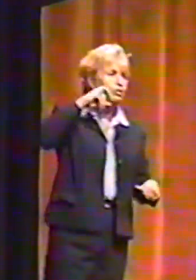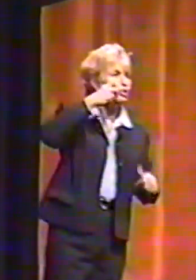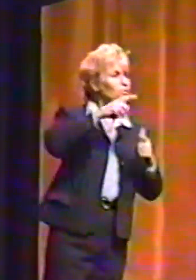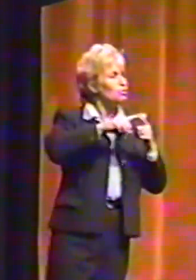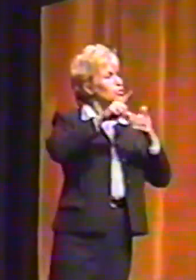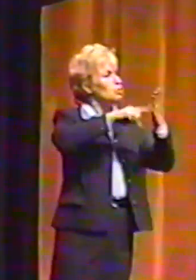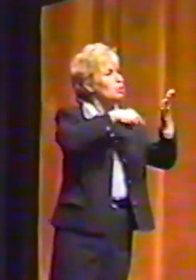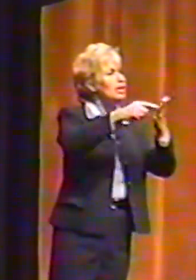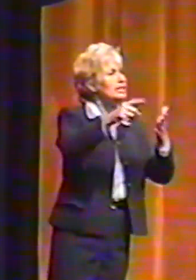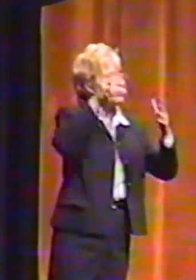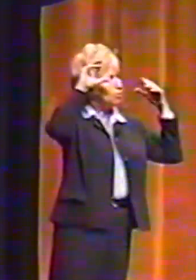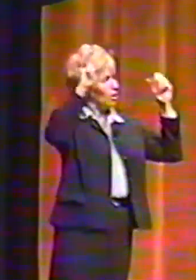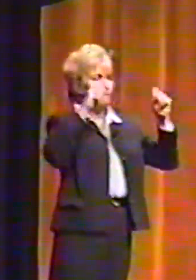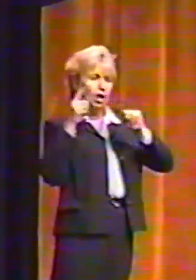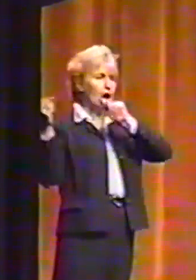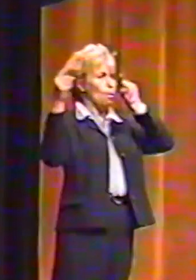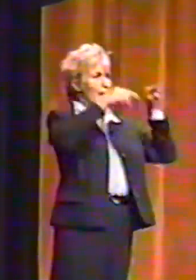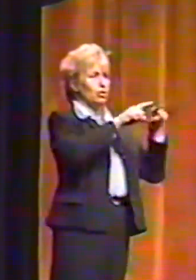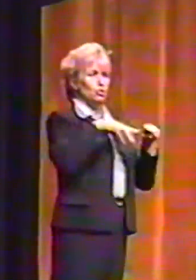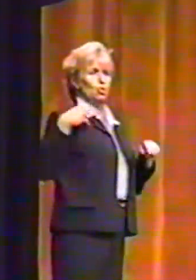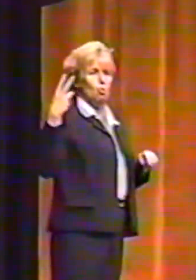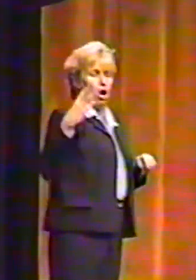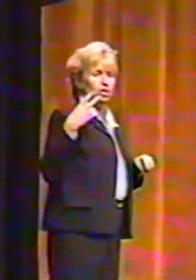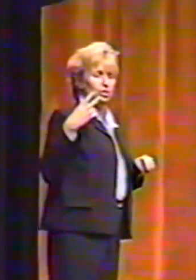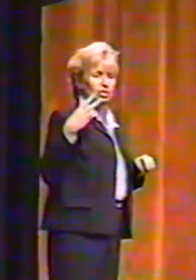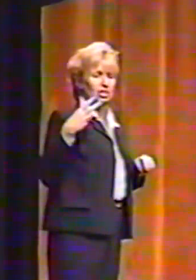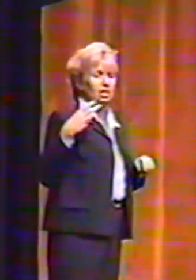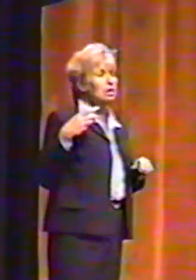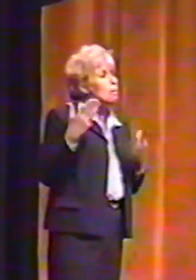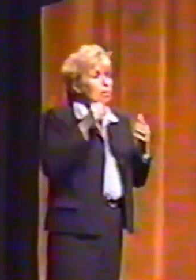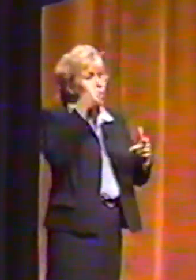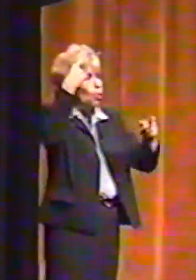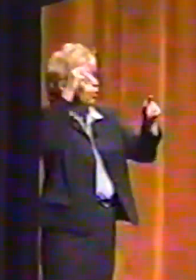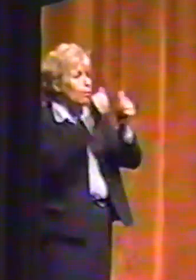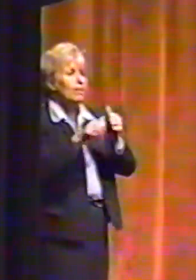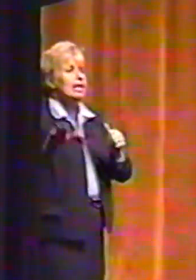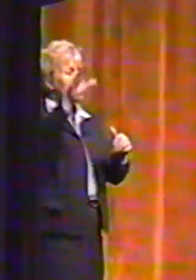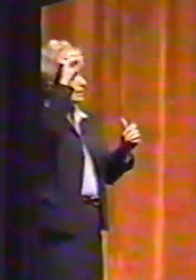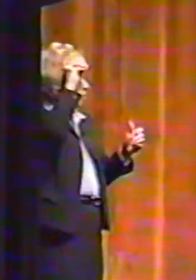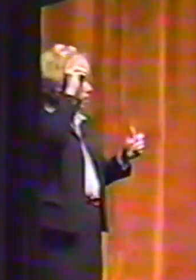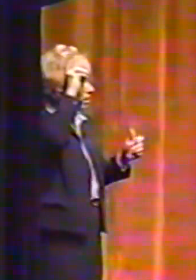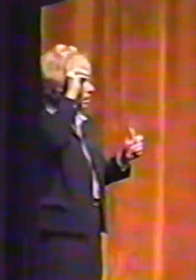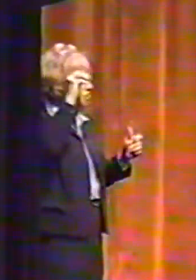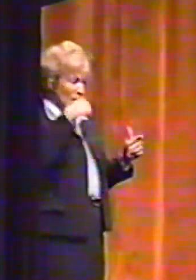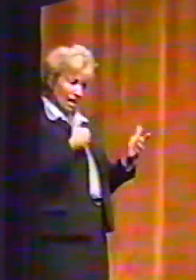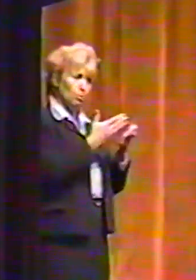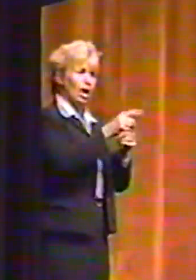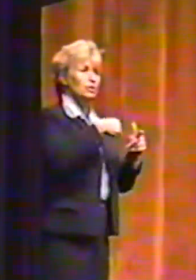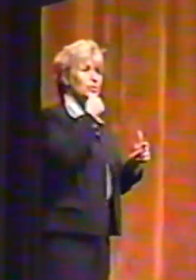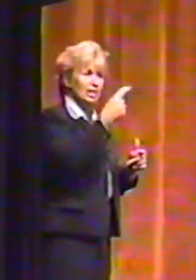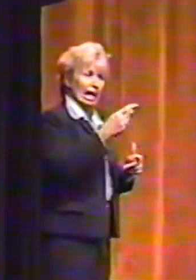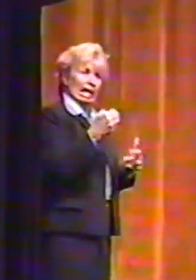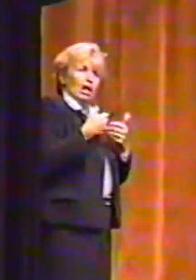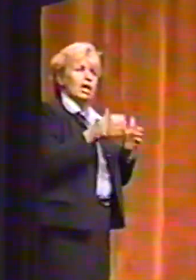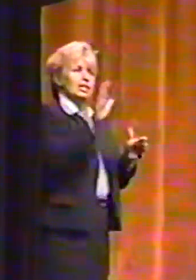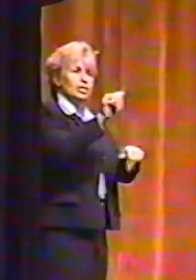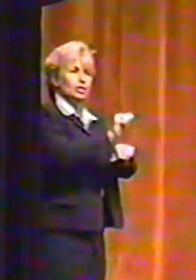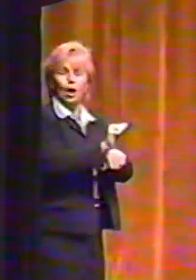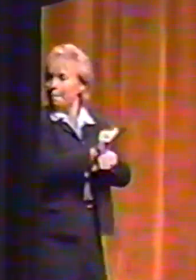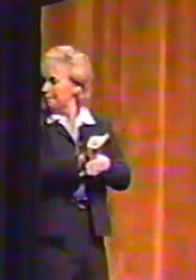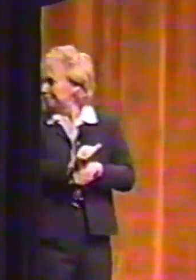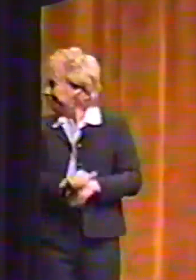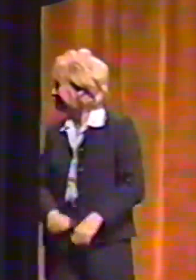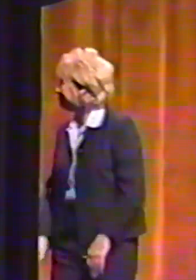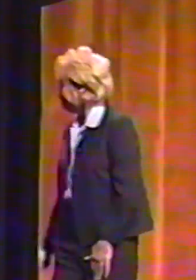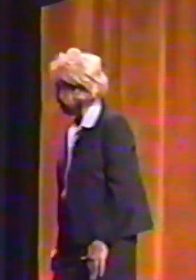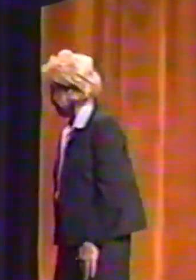the attacks. Now, you might not agree with his opinion, but he has every right to say it, but he lost his job over it. We have